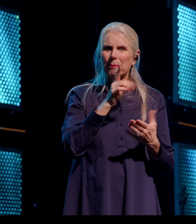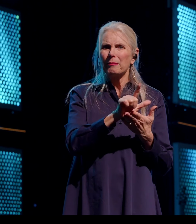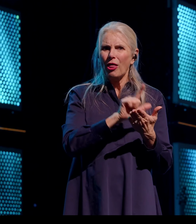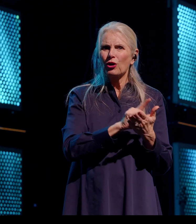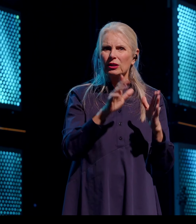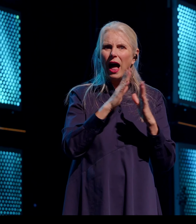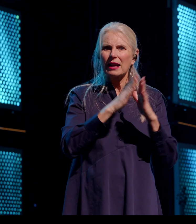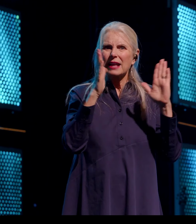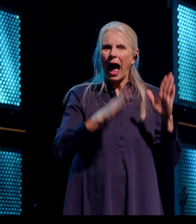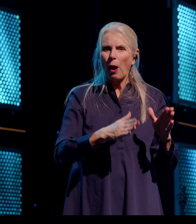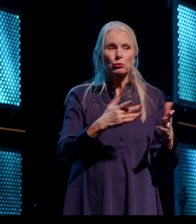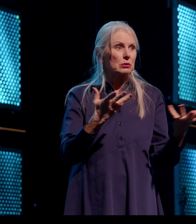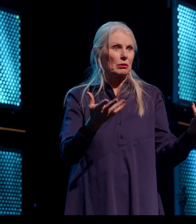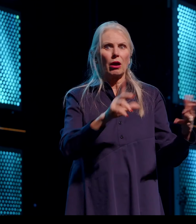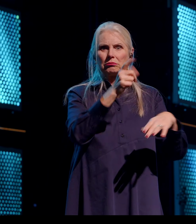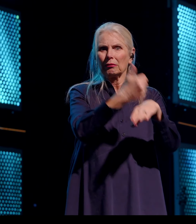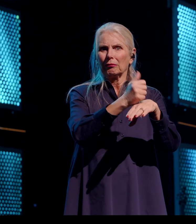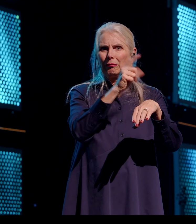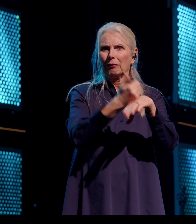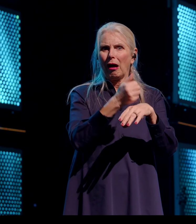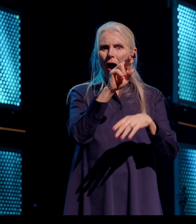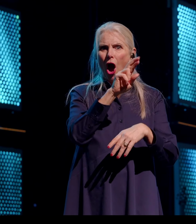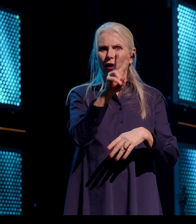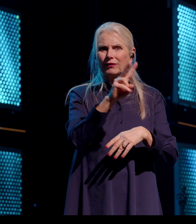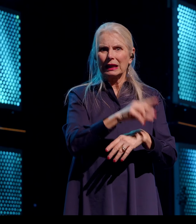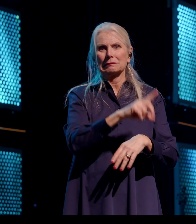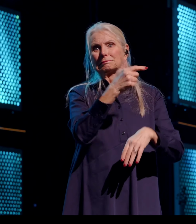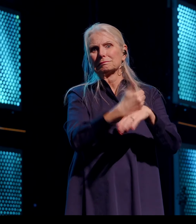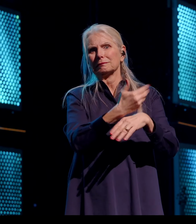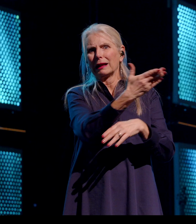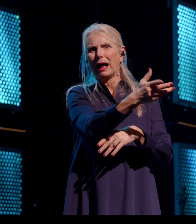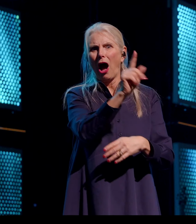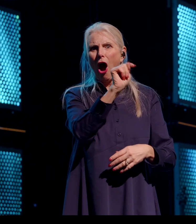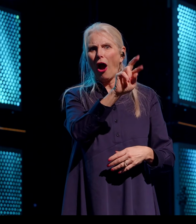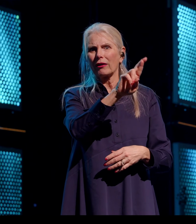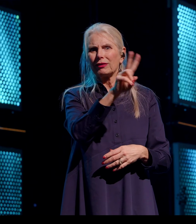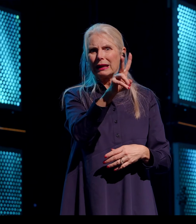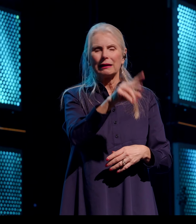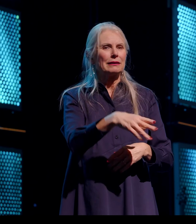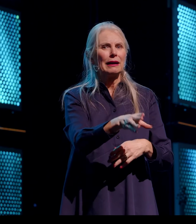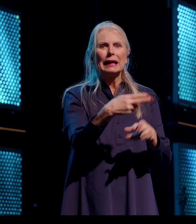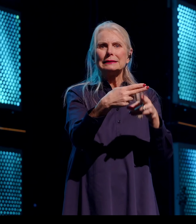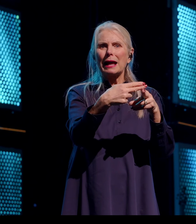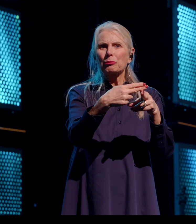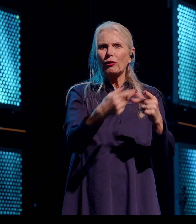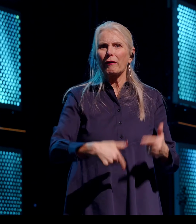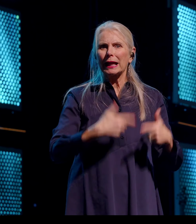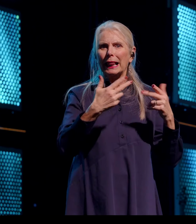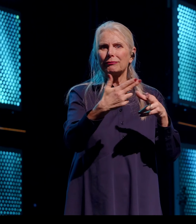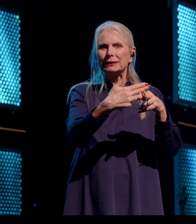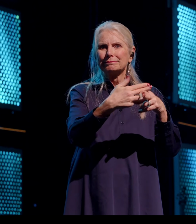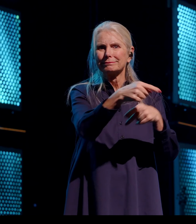mother-in-law's house. Like, come work for the Grove. I'll put you in an RV at my mother-in-law's house. It's temporary.